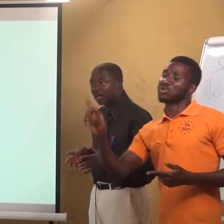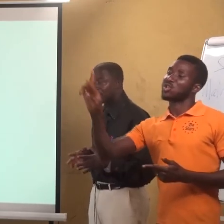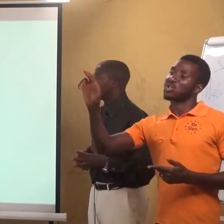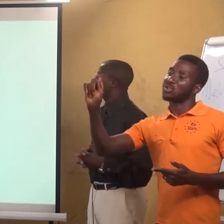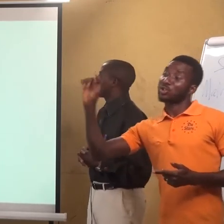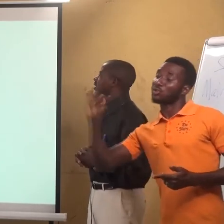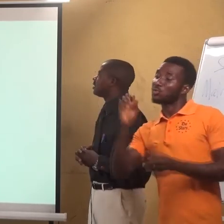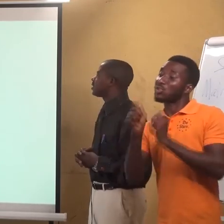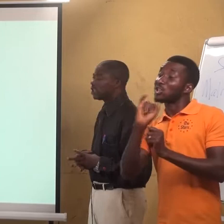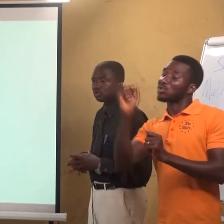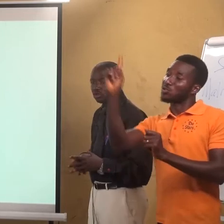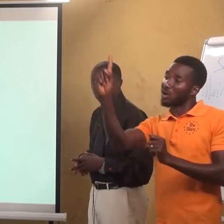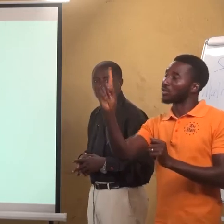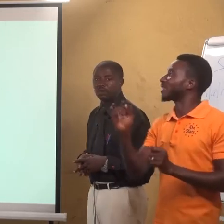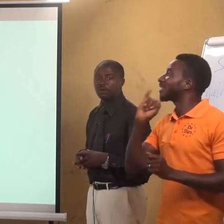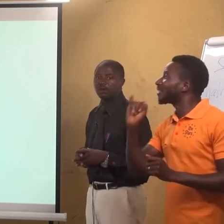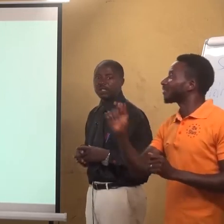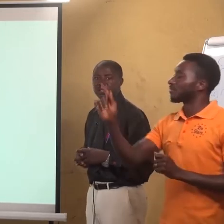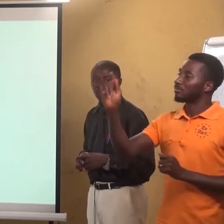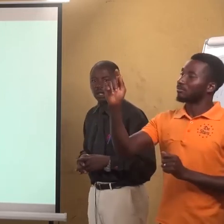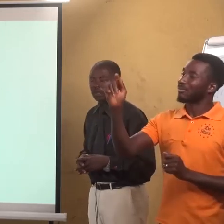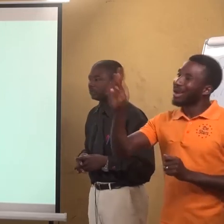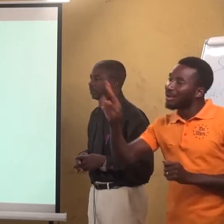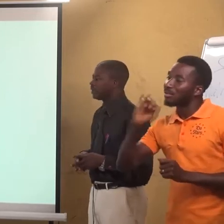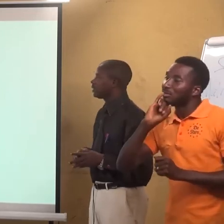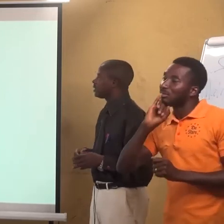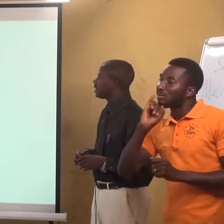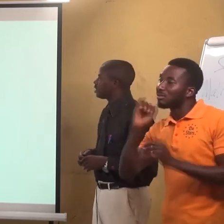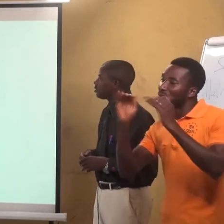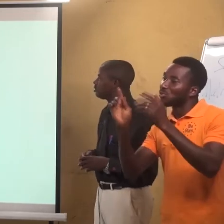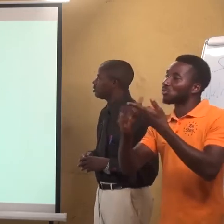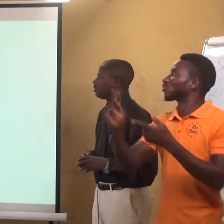is R, is T2/T1.